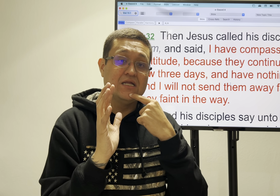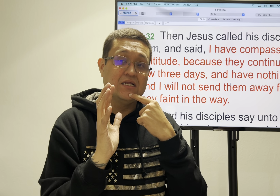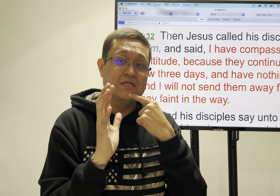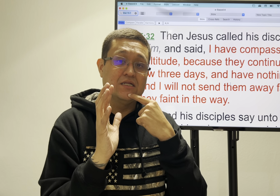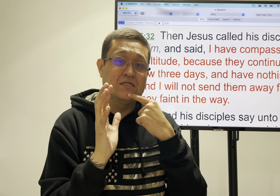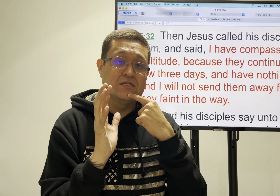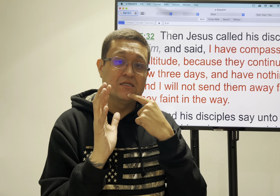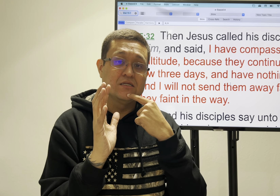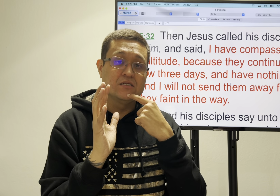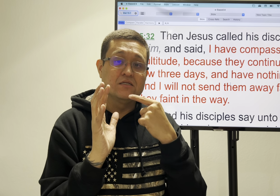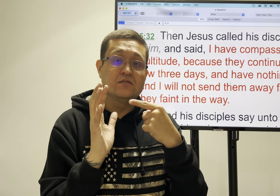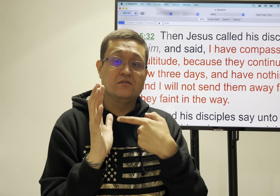and said,